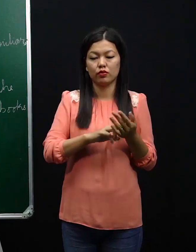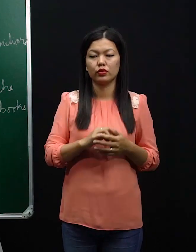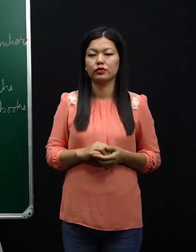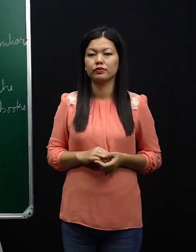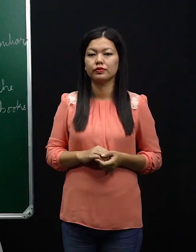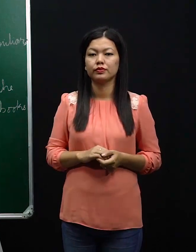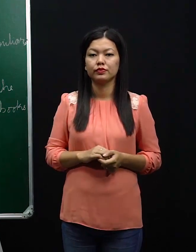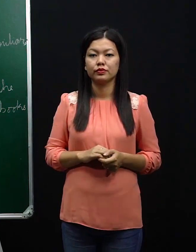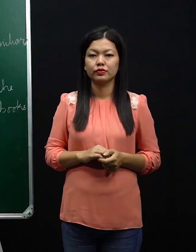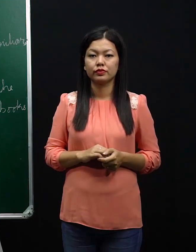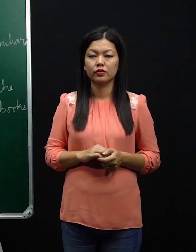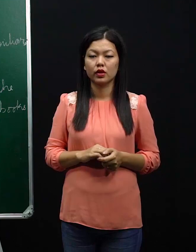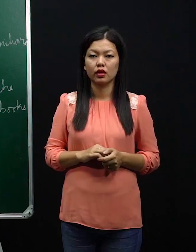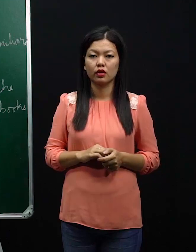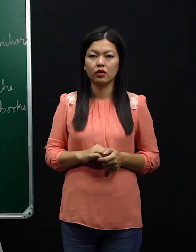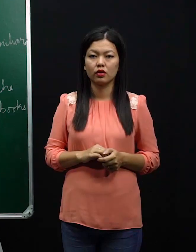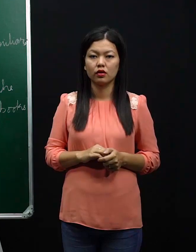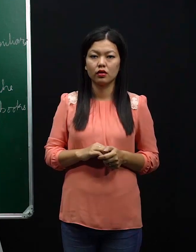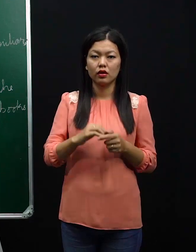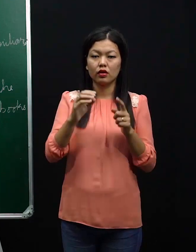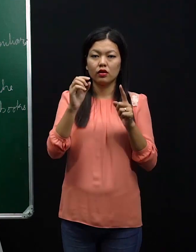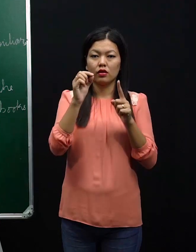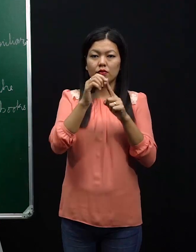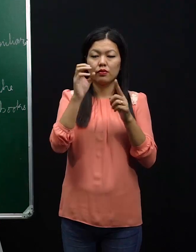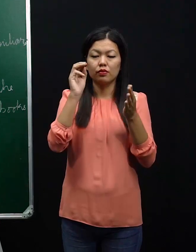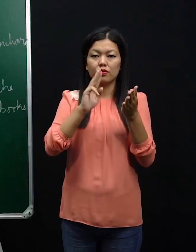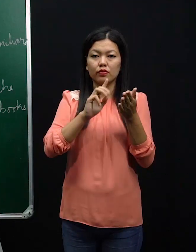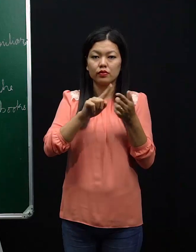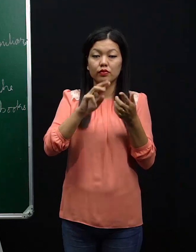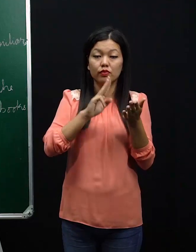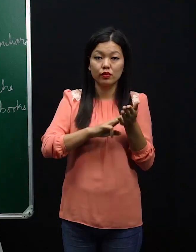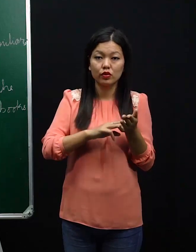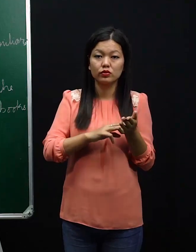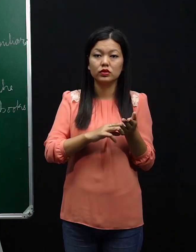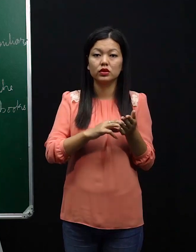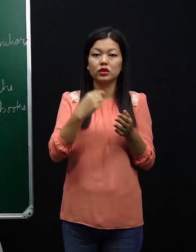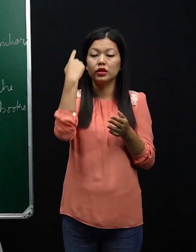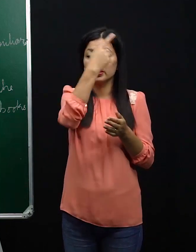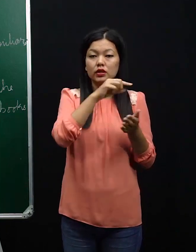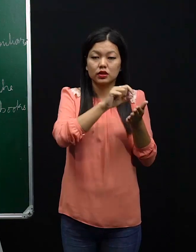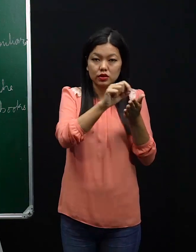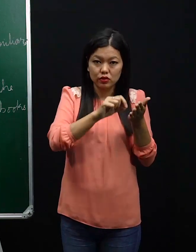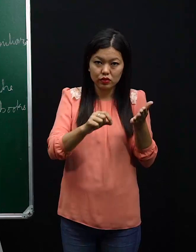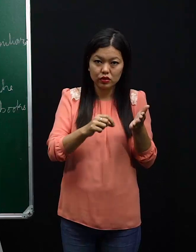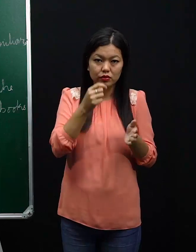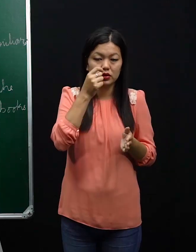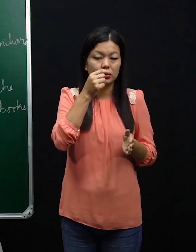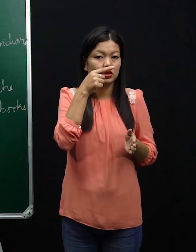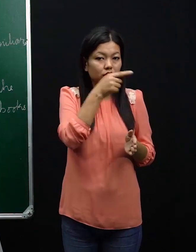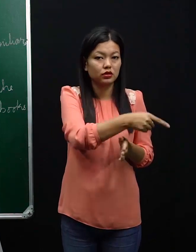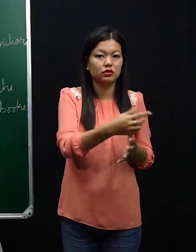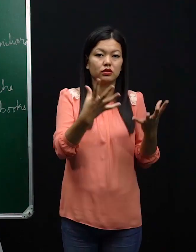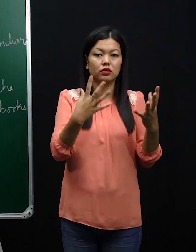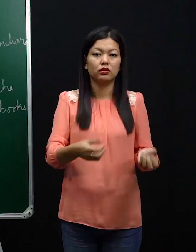this book of poems was also from the valley. That means from the area where he lived. And as they had been believing